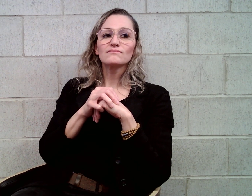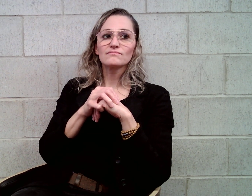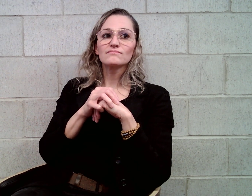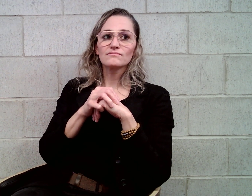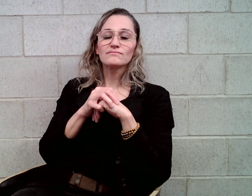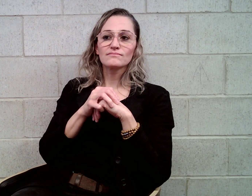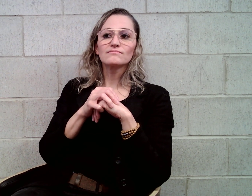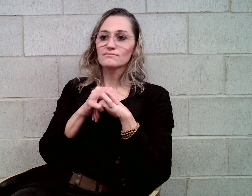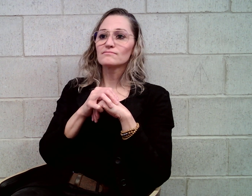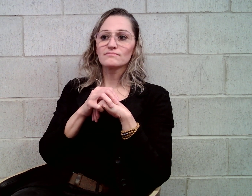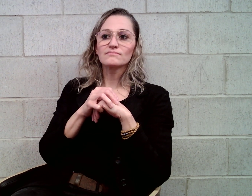that process like for you?